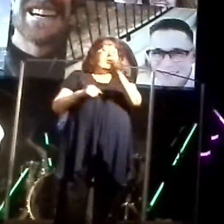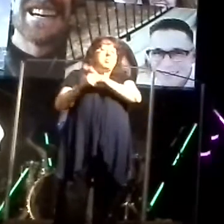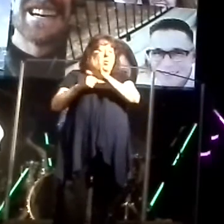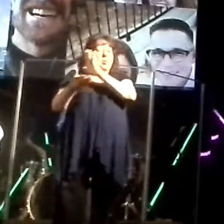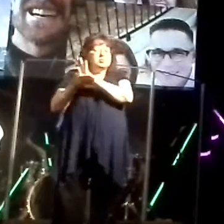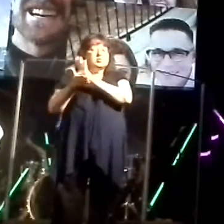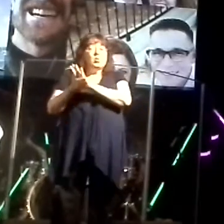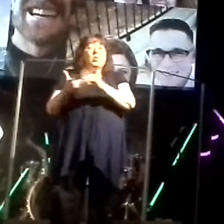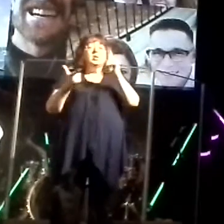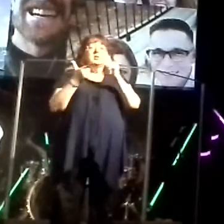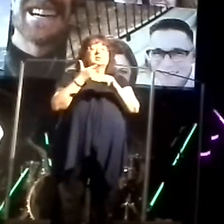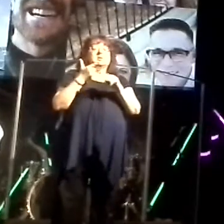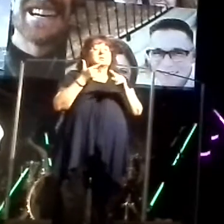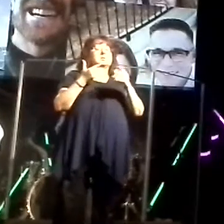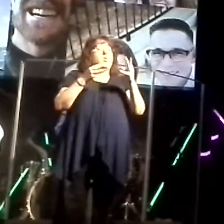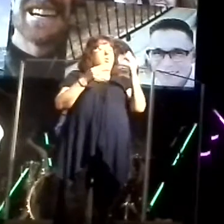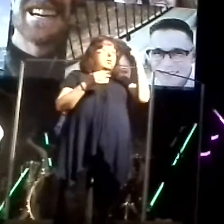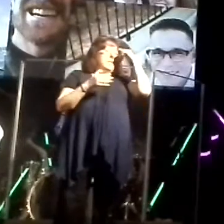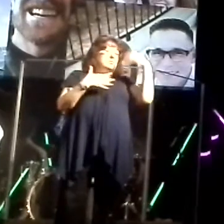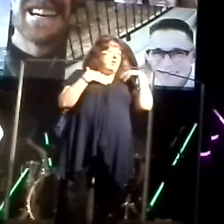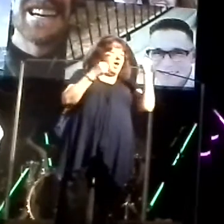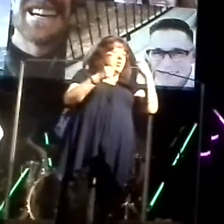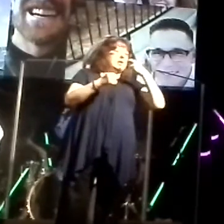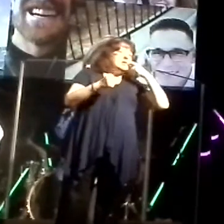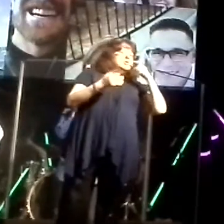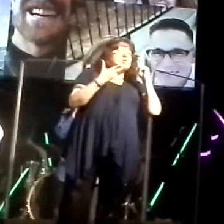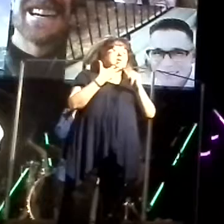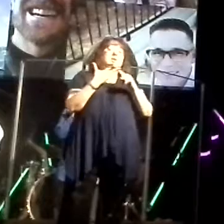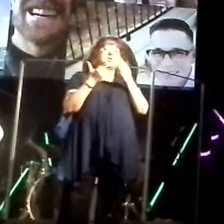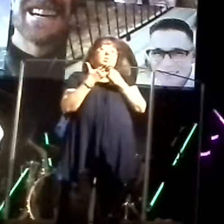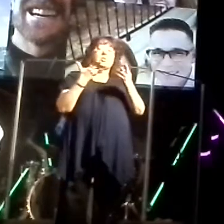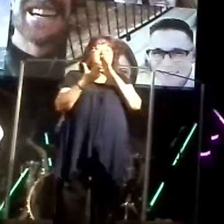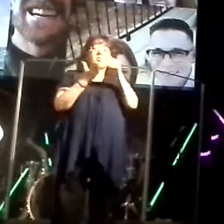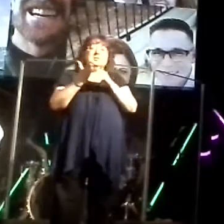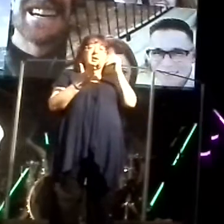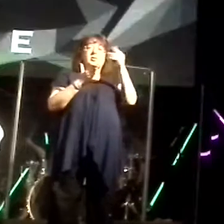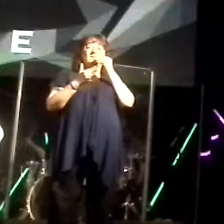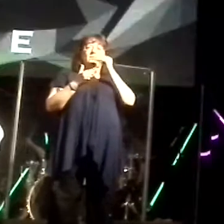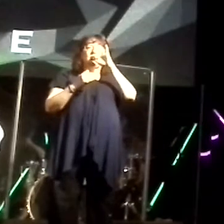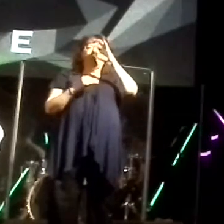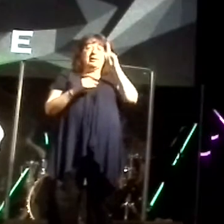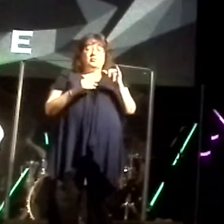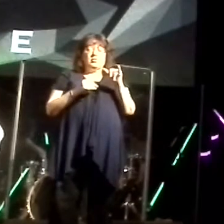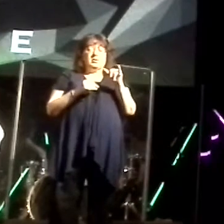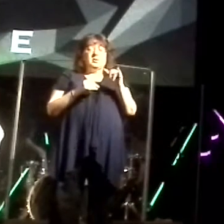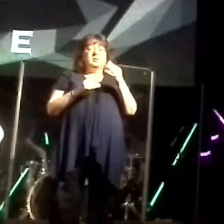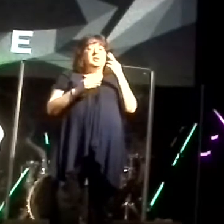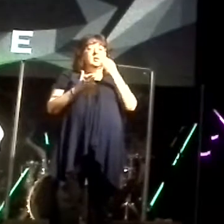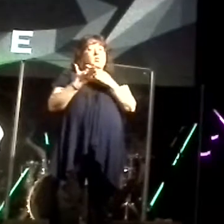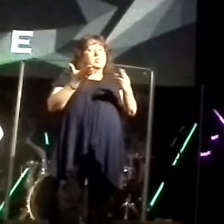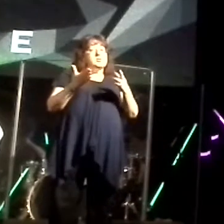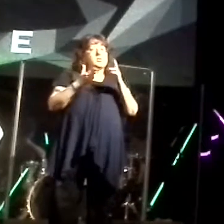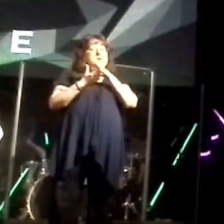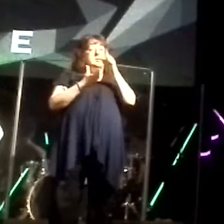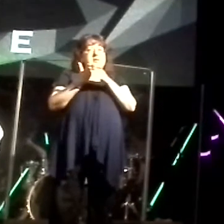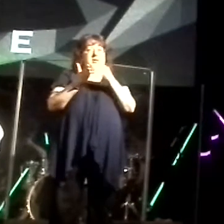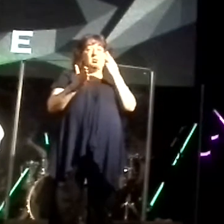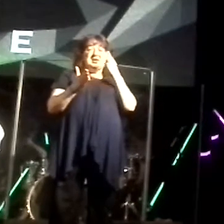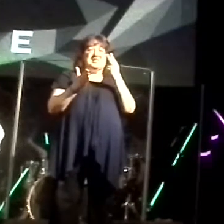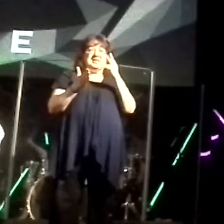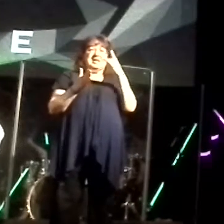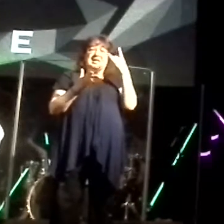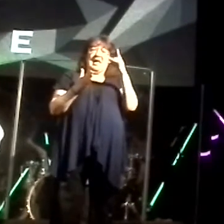local schools or in the area of mental health and addiction or in our resource center and our food pantry. In our resource center, we see